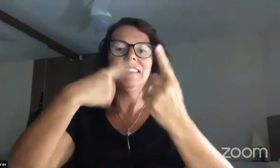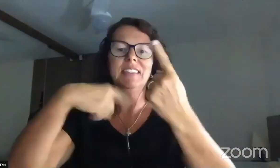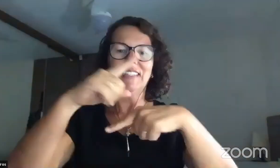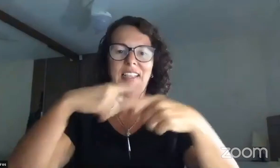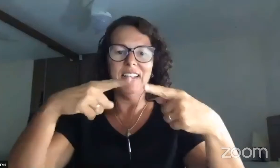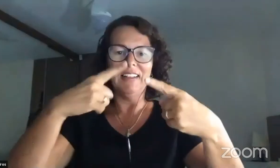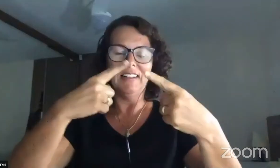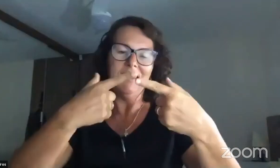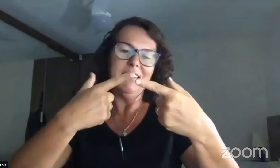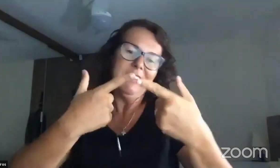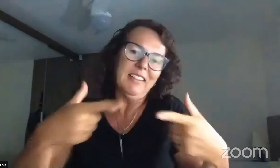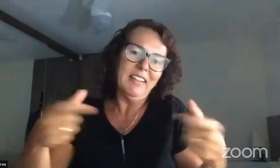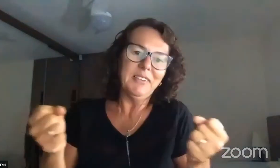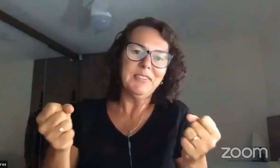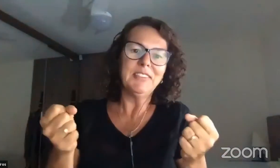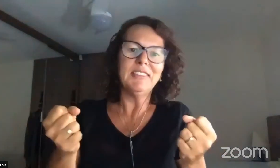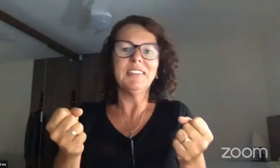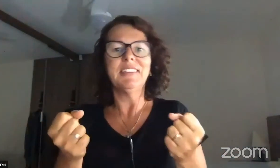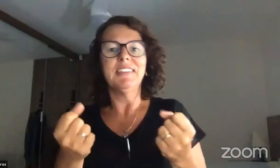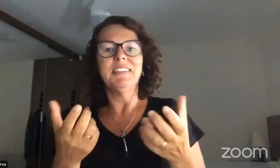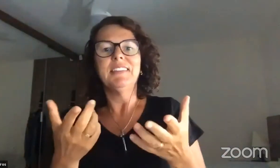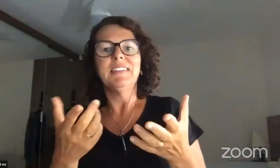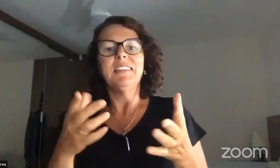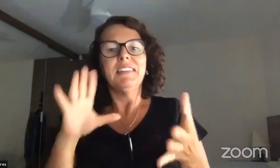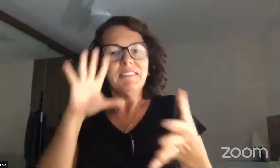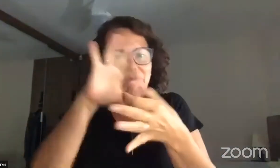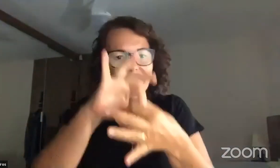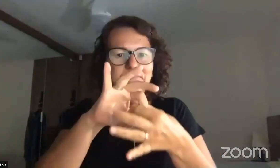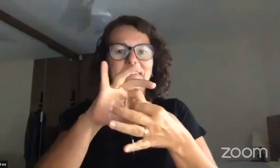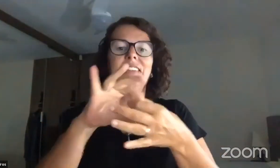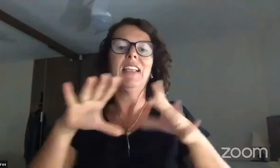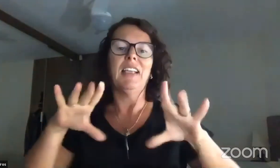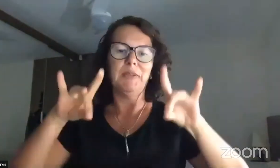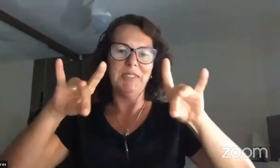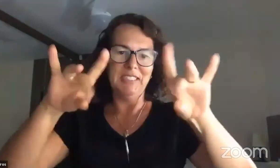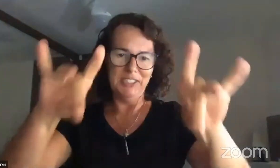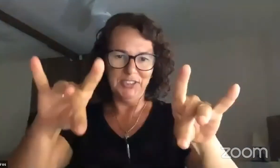And we here in Brazil are happy to see how your studies of language and